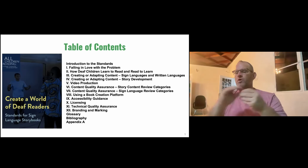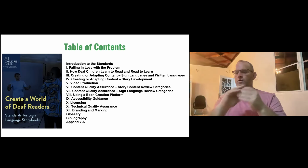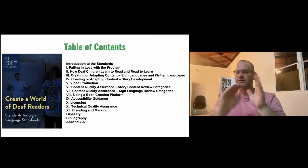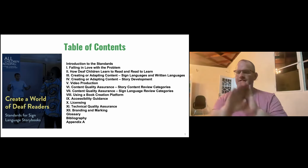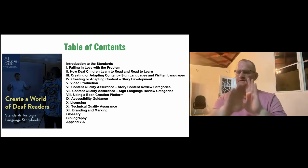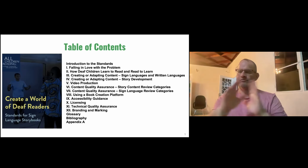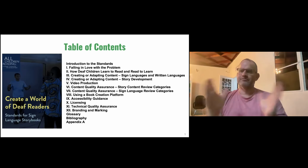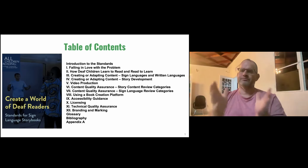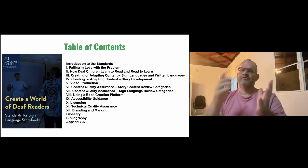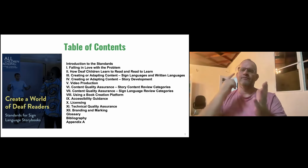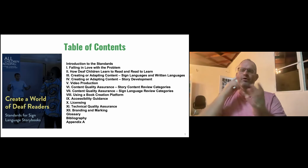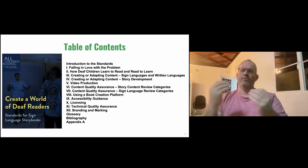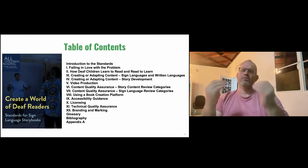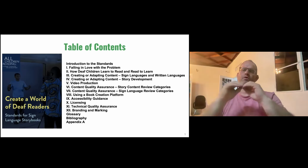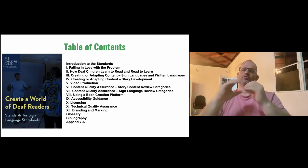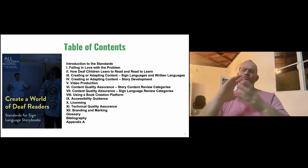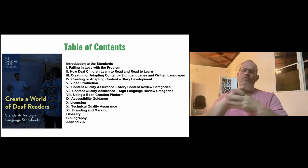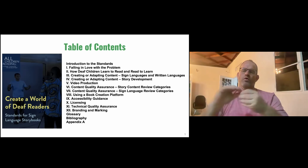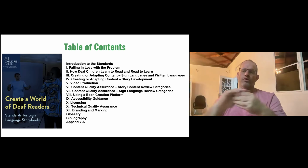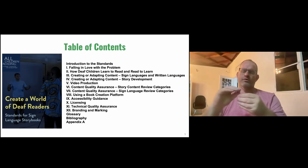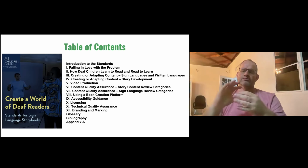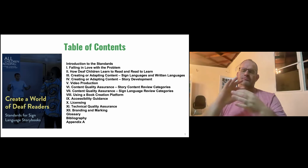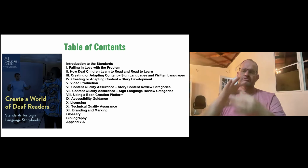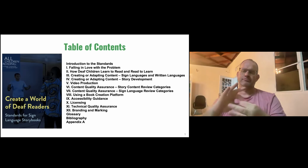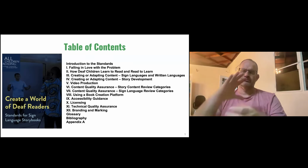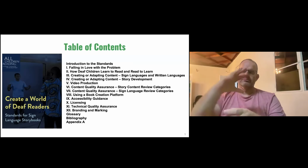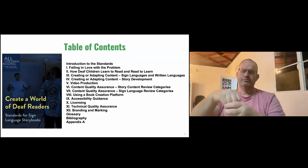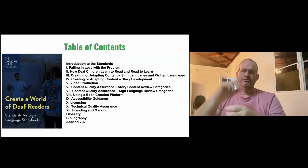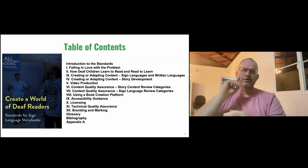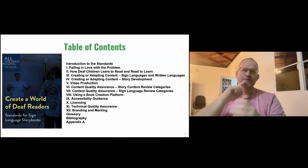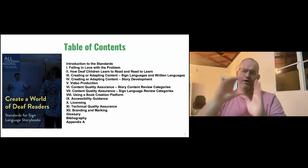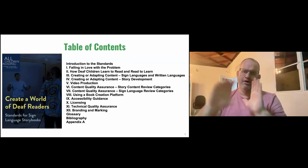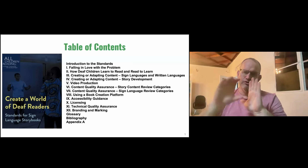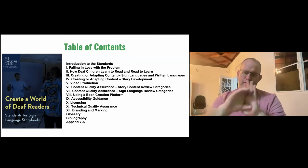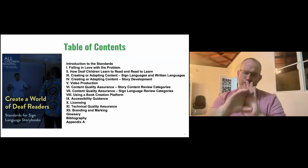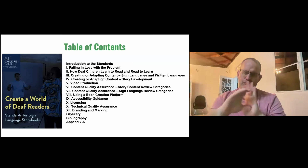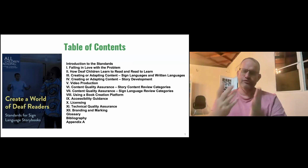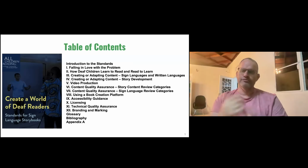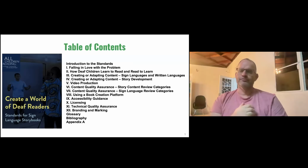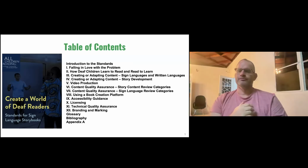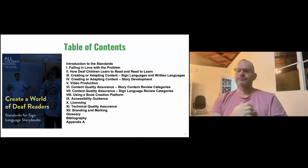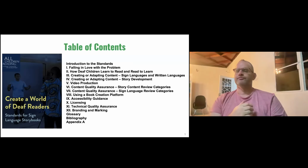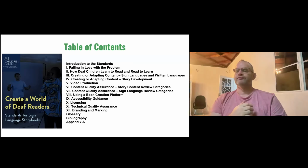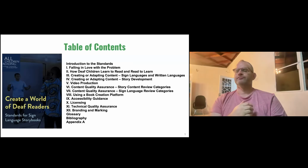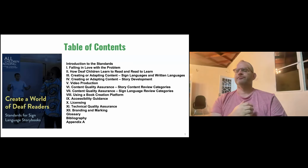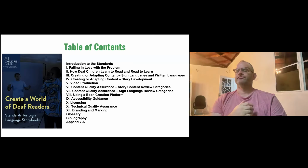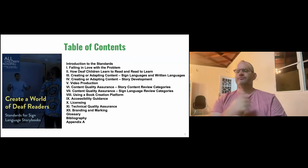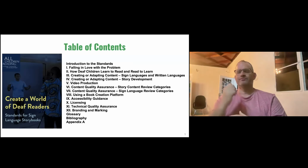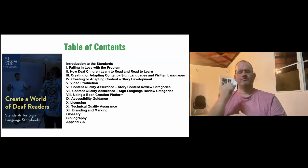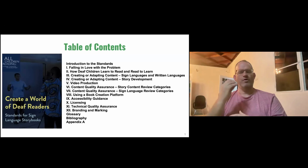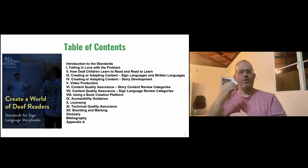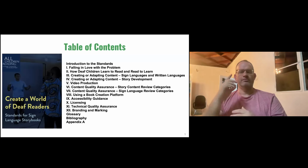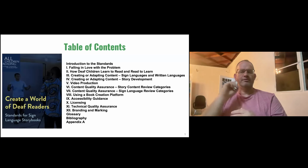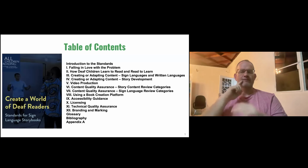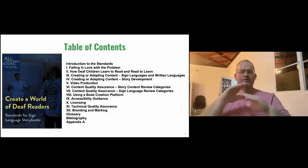the purposes of storytelling. So this story development has been encouragement